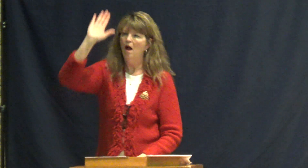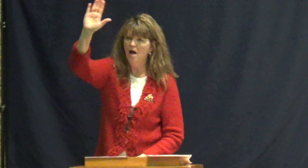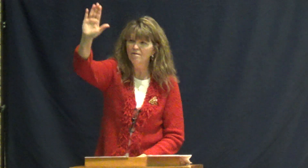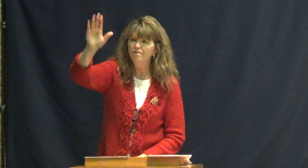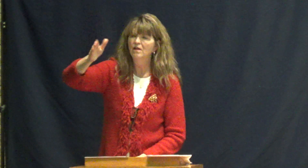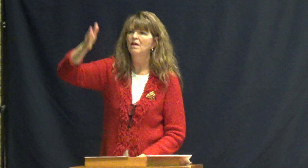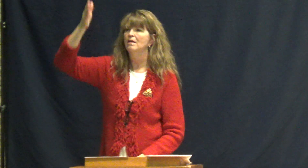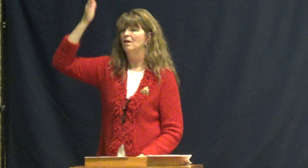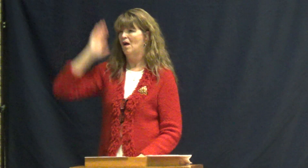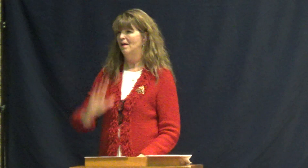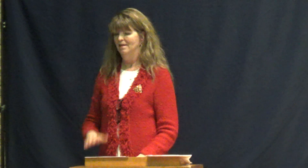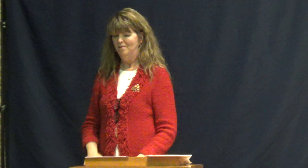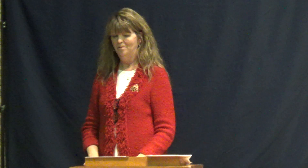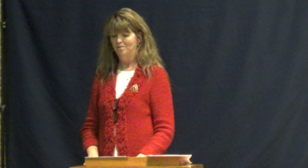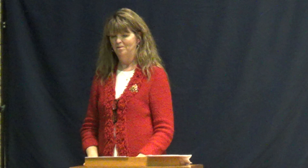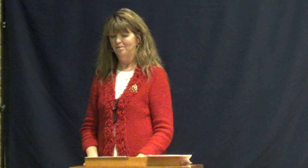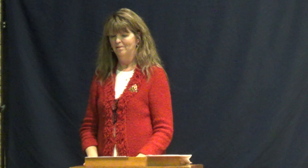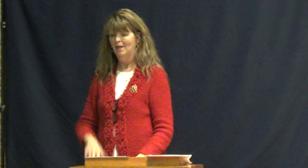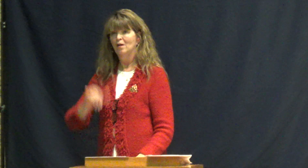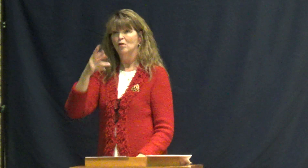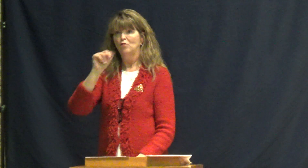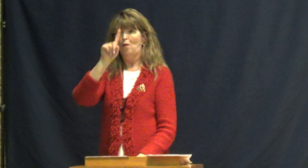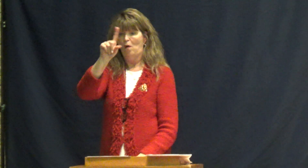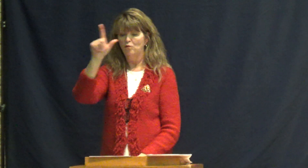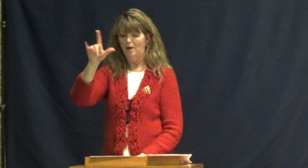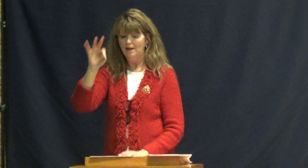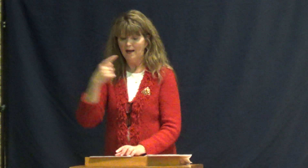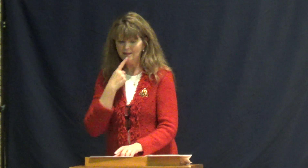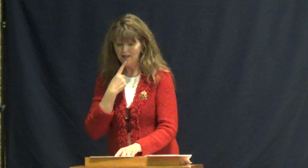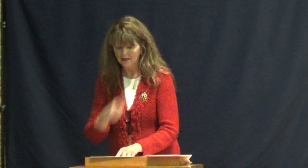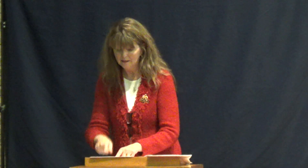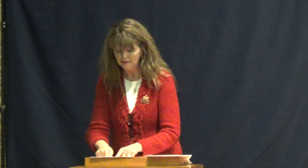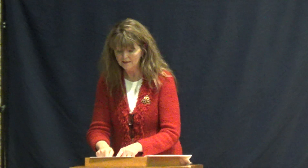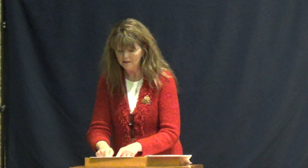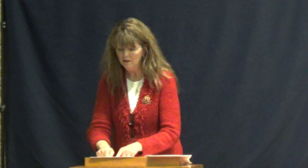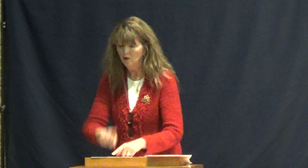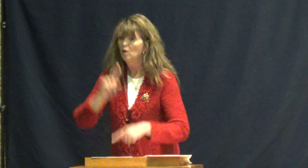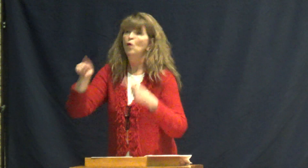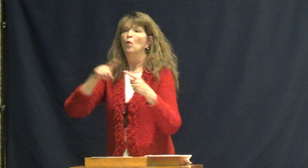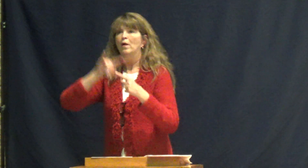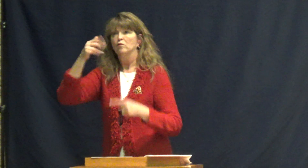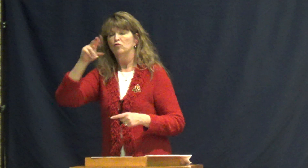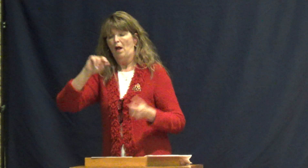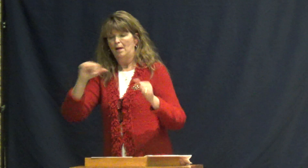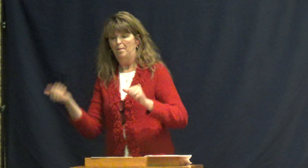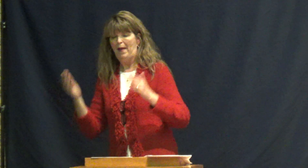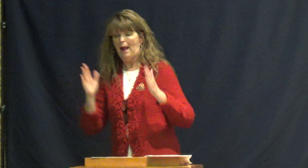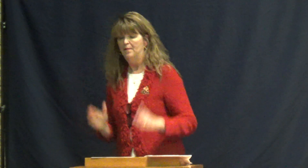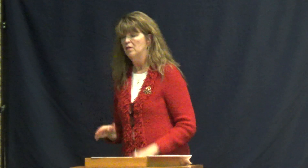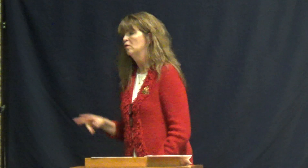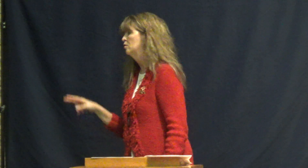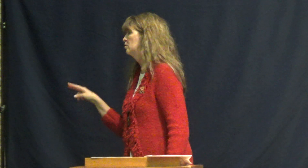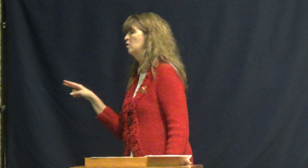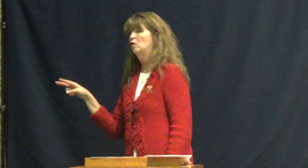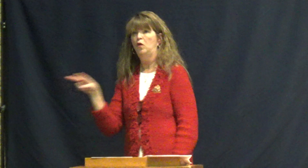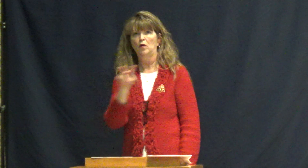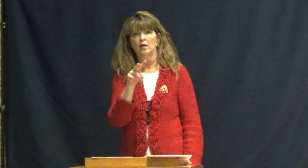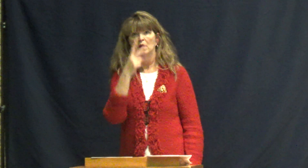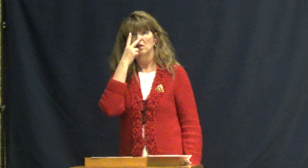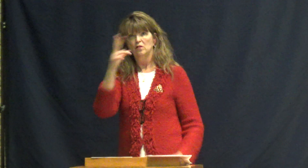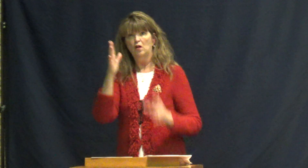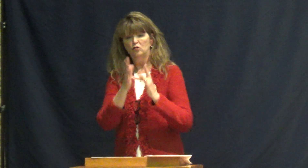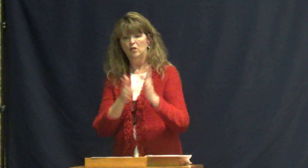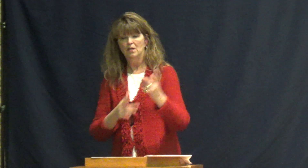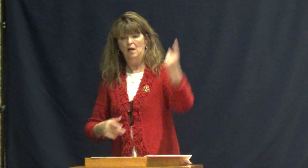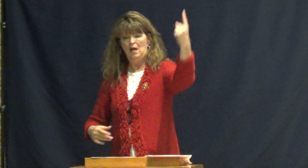the Lamb of God. John chapter 1, verse 29, it says